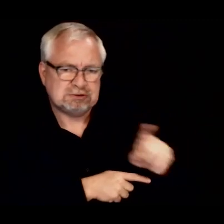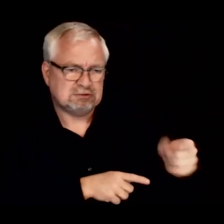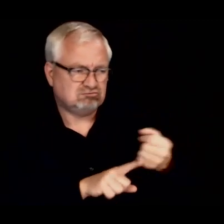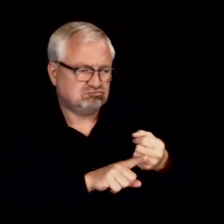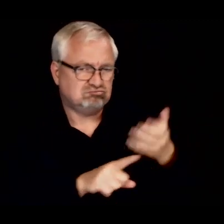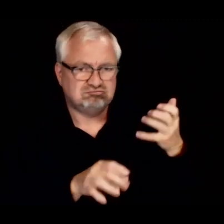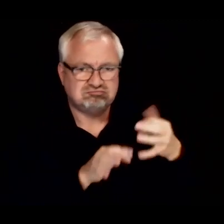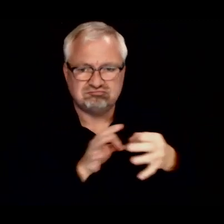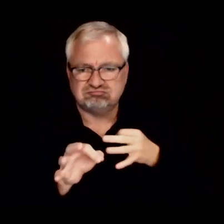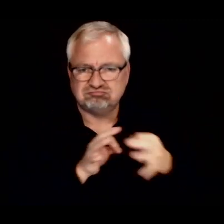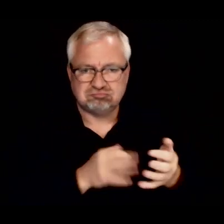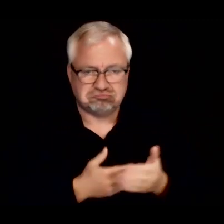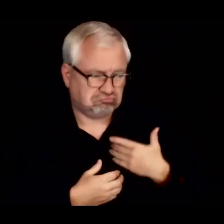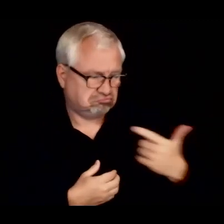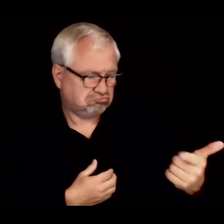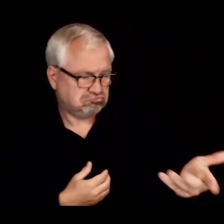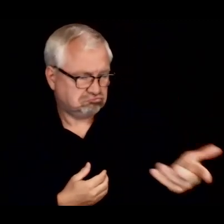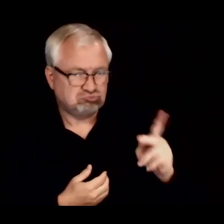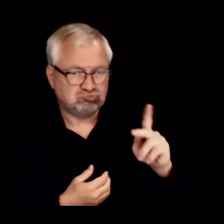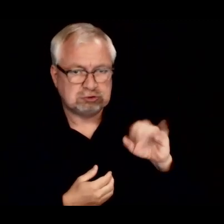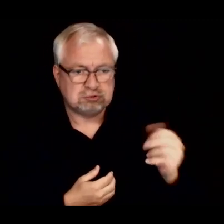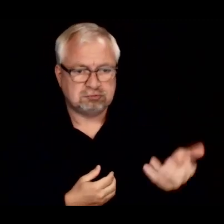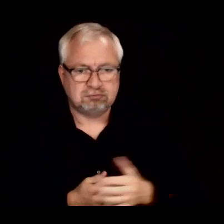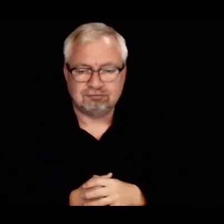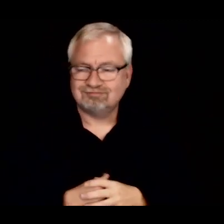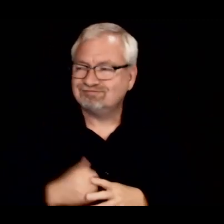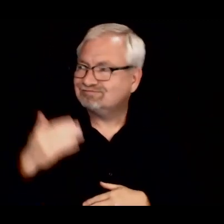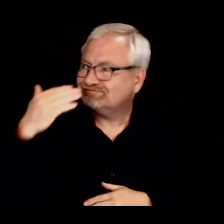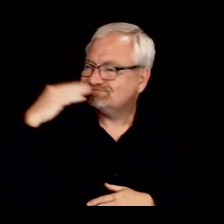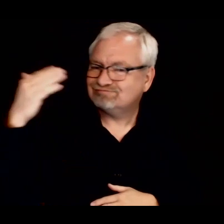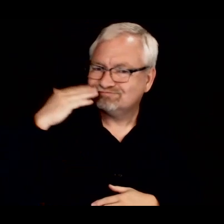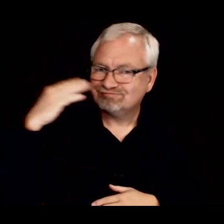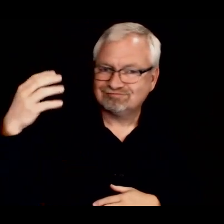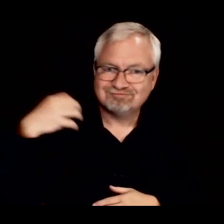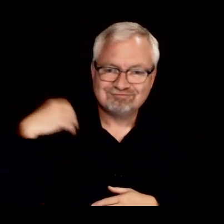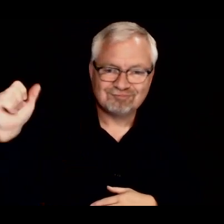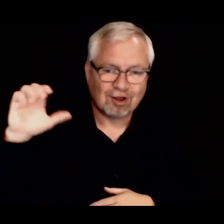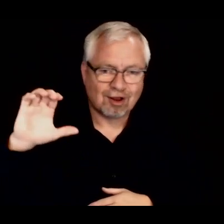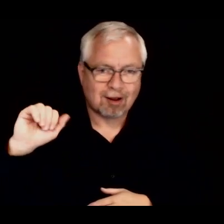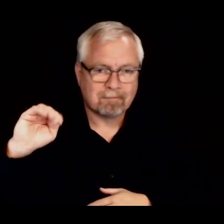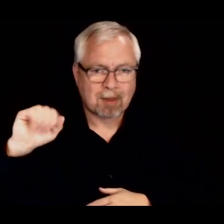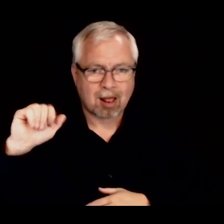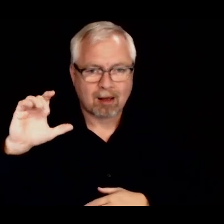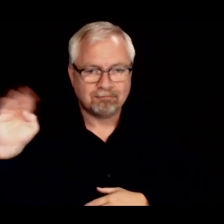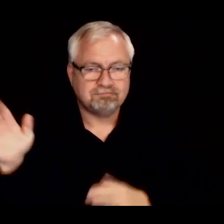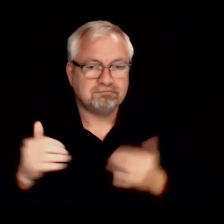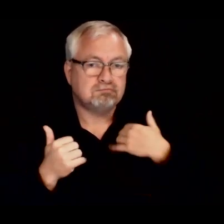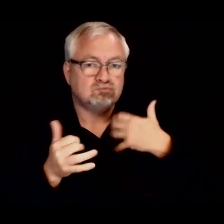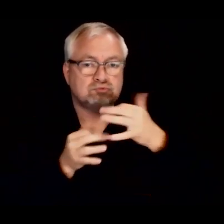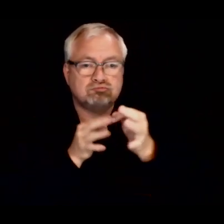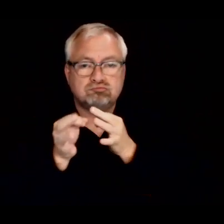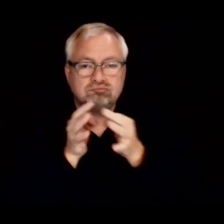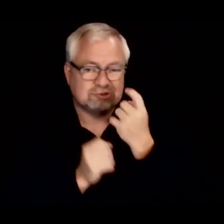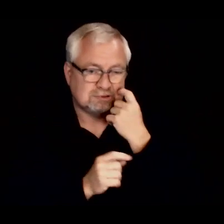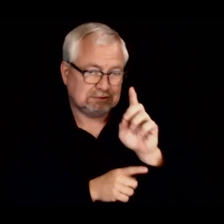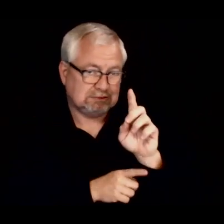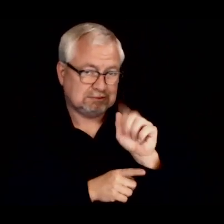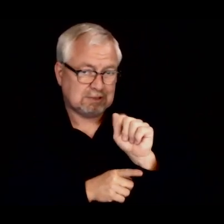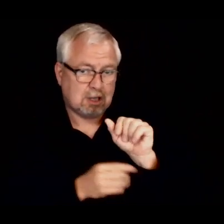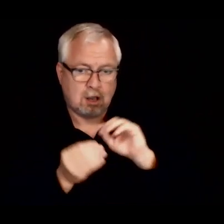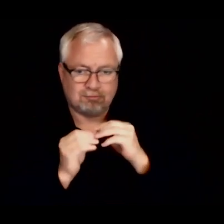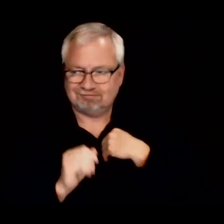Thank you, Commissioner. I'll tell you a little bit about the changes we've made to data on our website. We're continually assessing